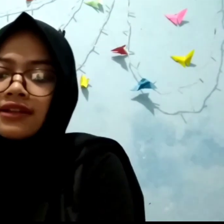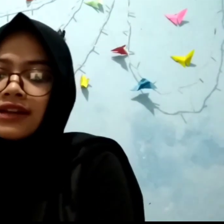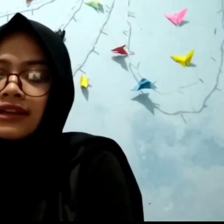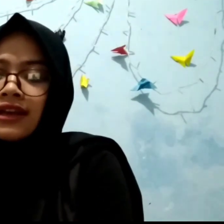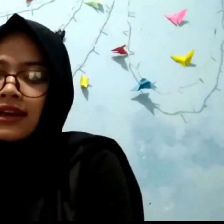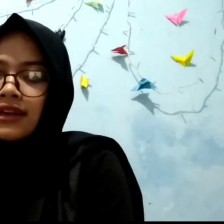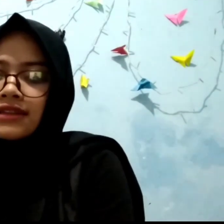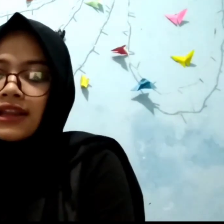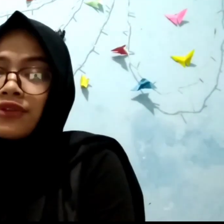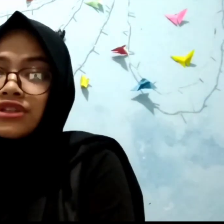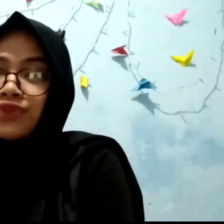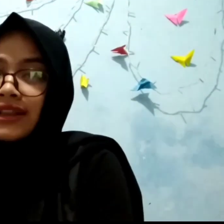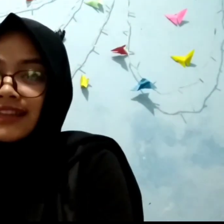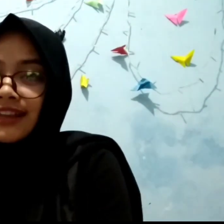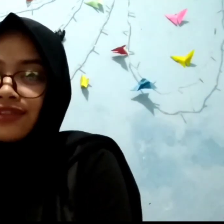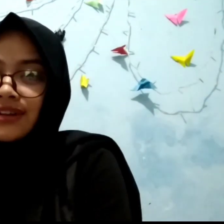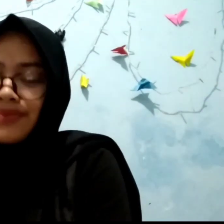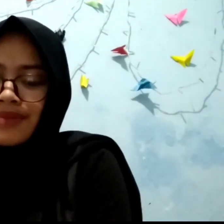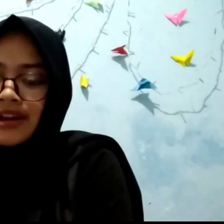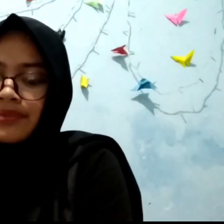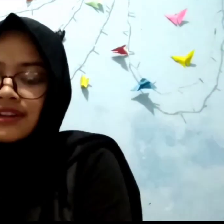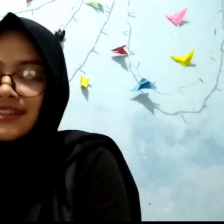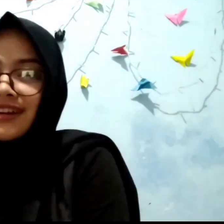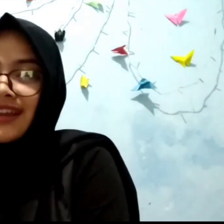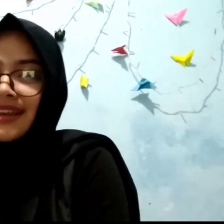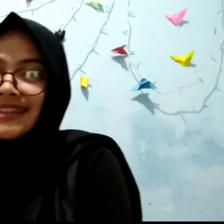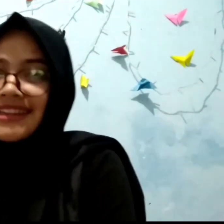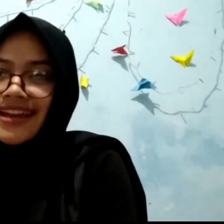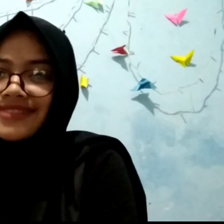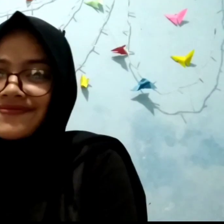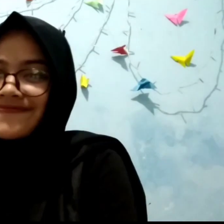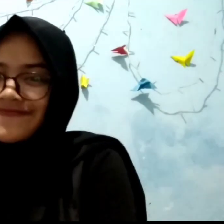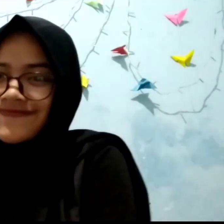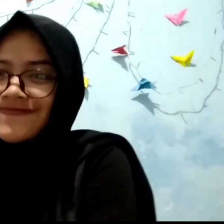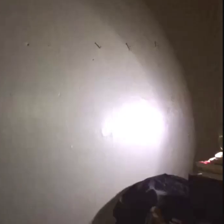learning sign language will be delivered by my partner, Dinda.